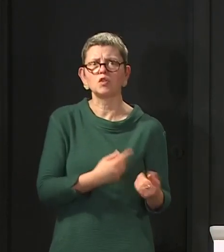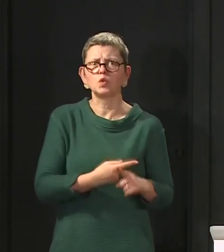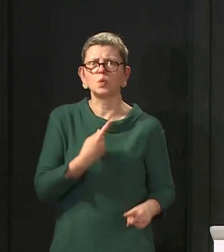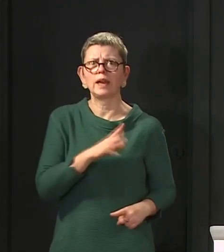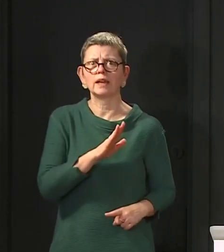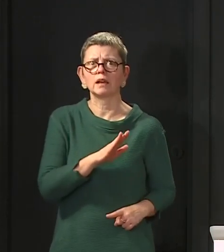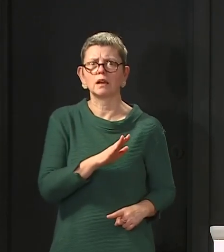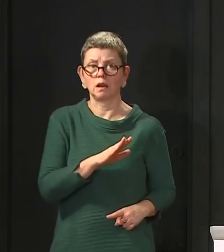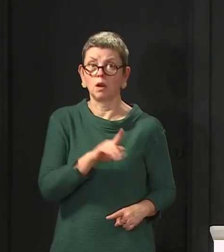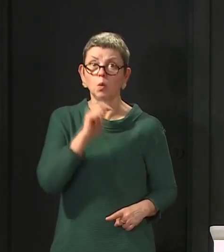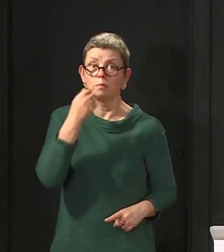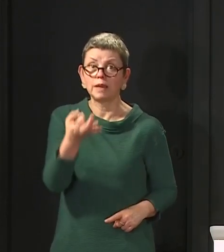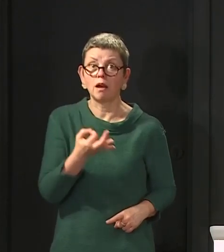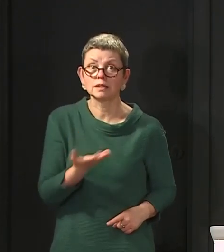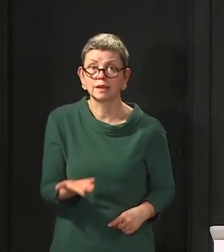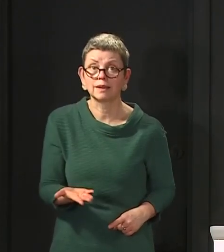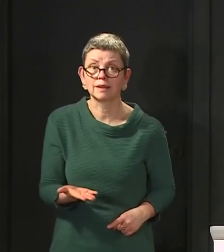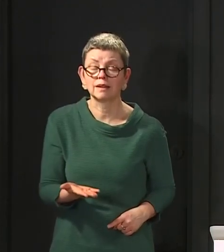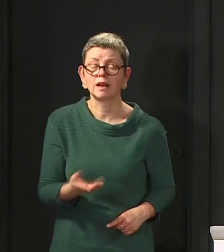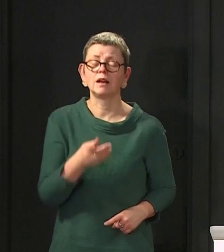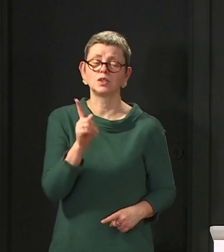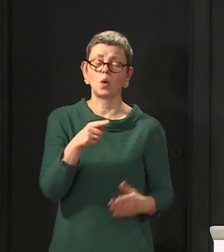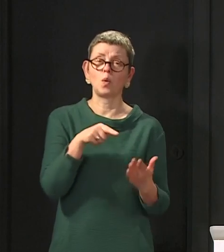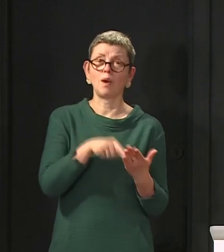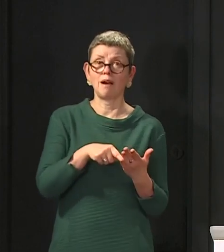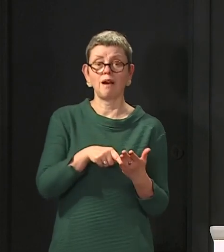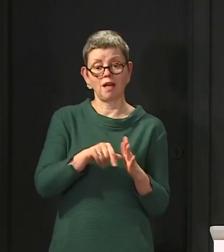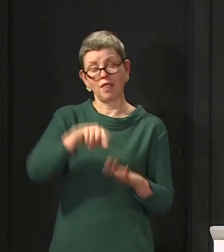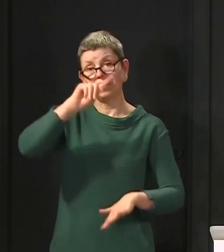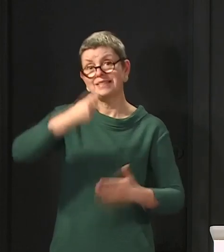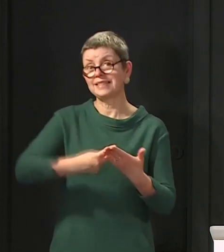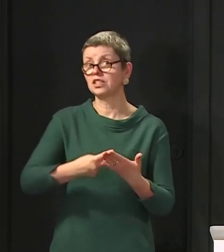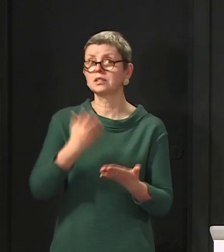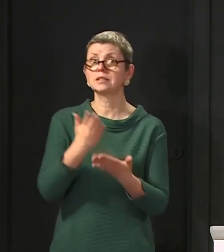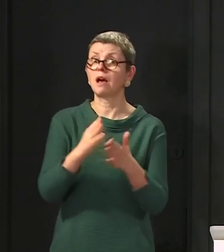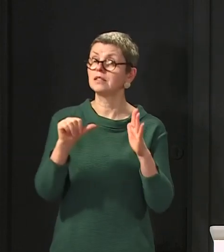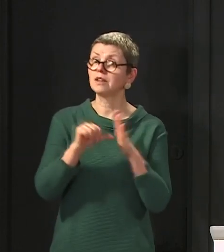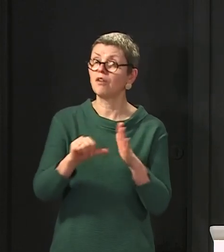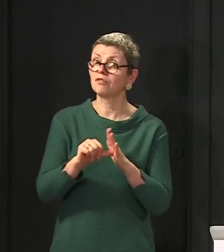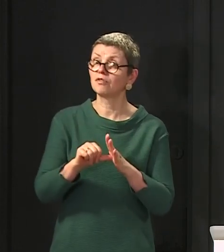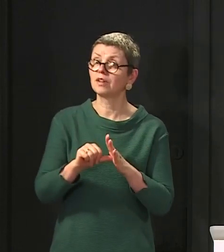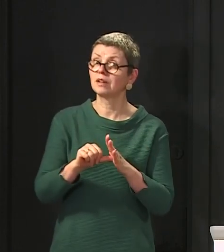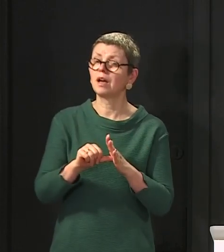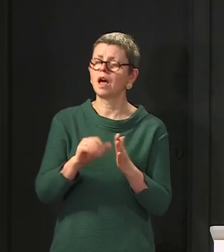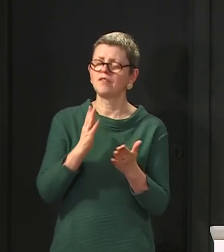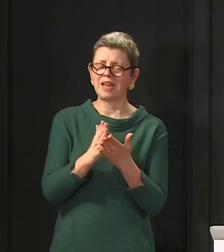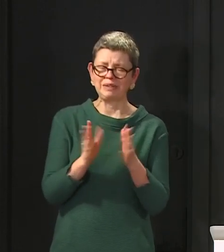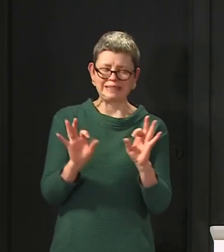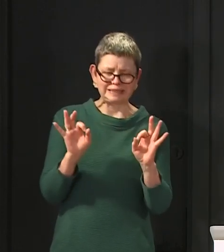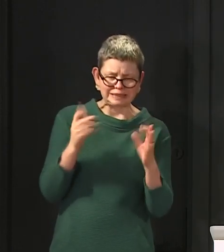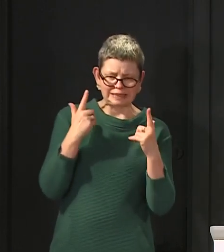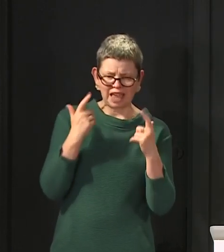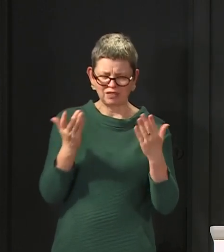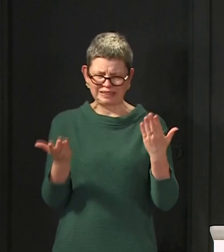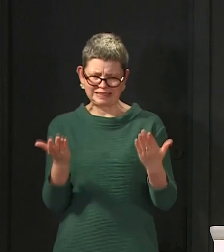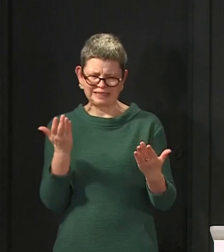So I've said to you all along, these are really tough decisions. These are finely balanced decisions. There is no